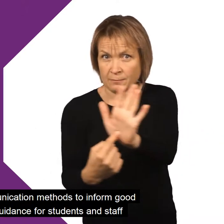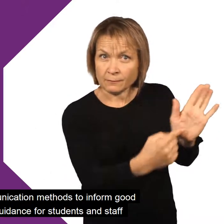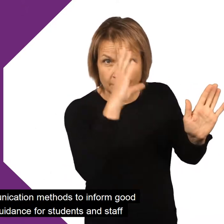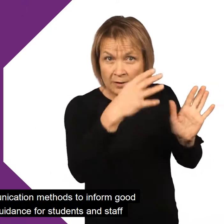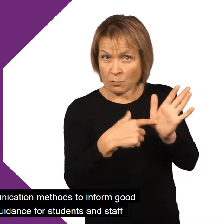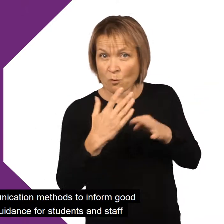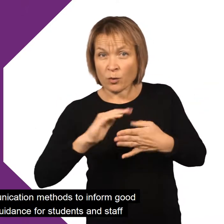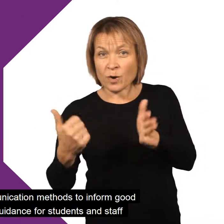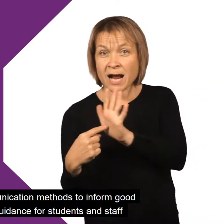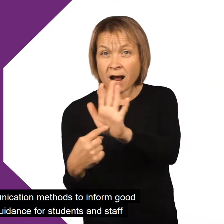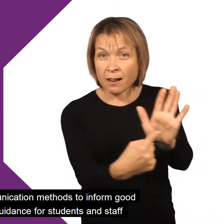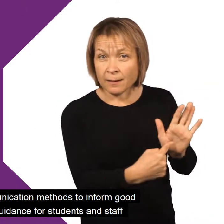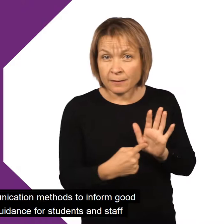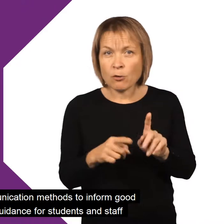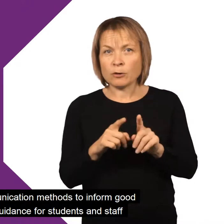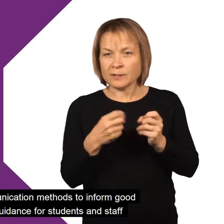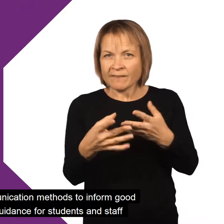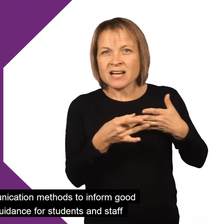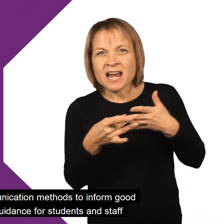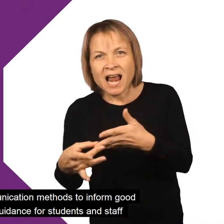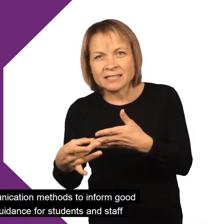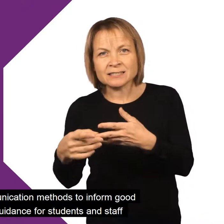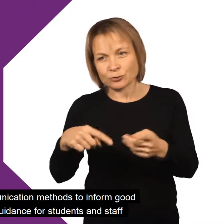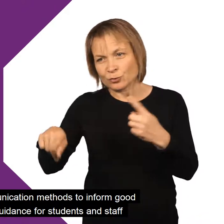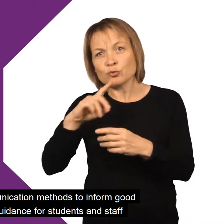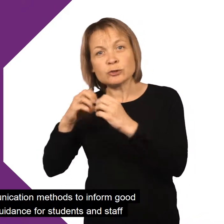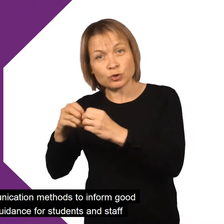good practice and provide guidance for students and staff